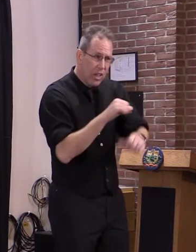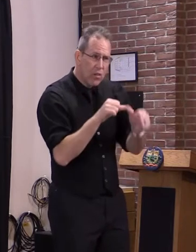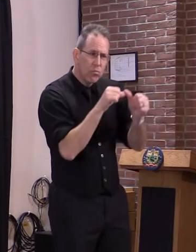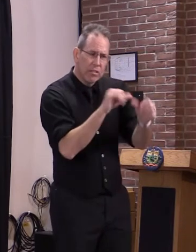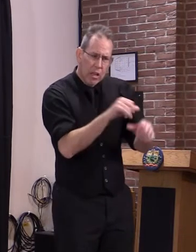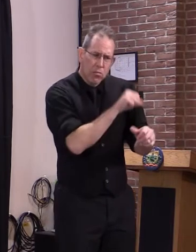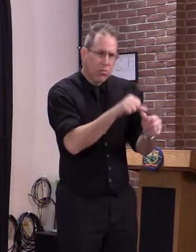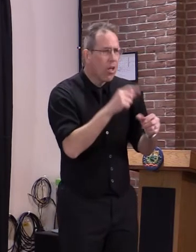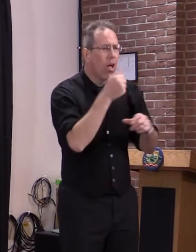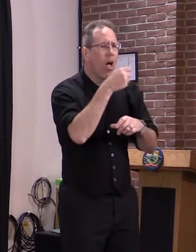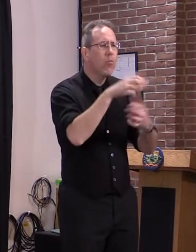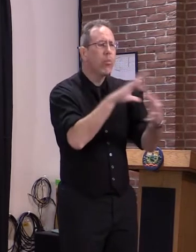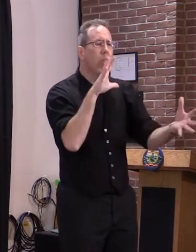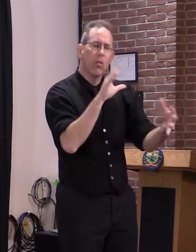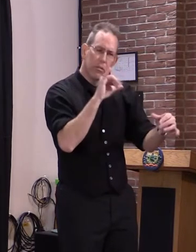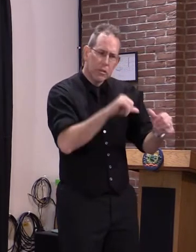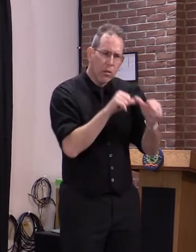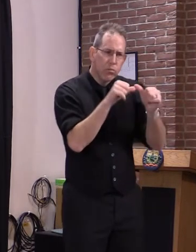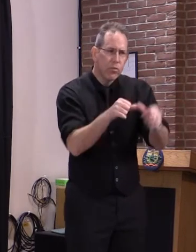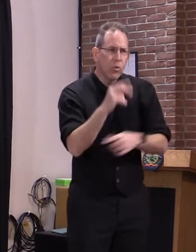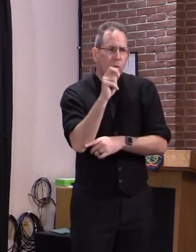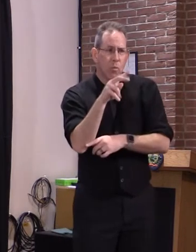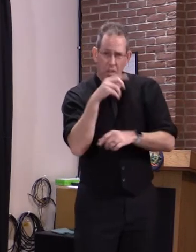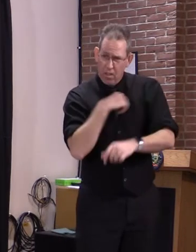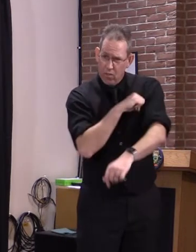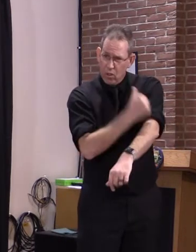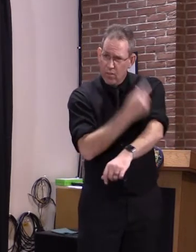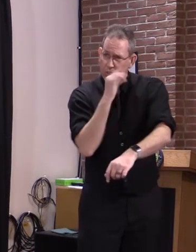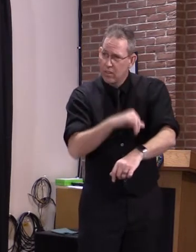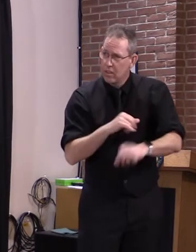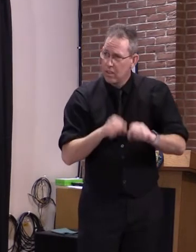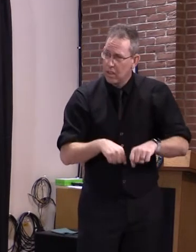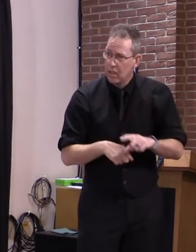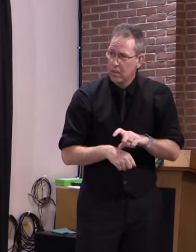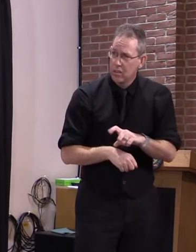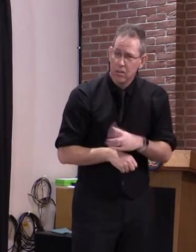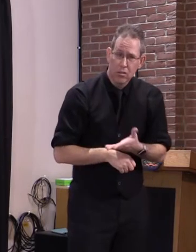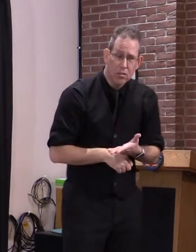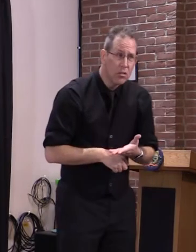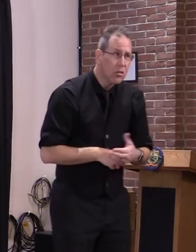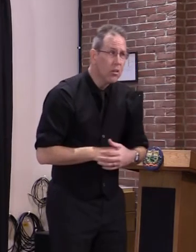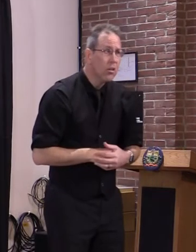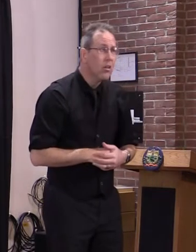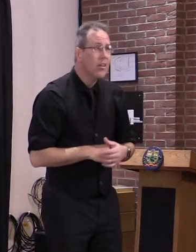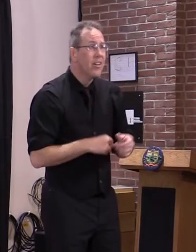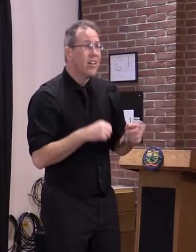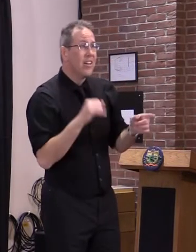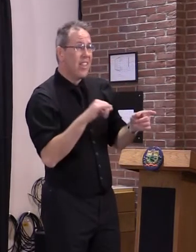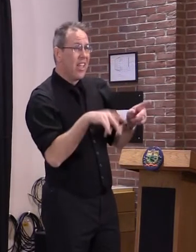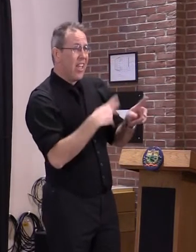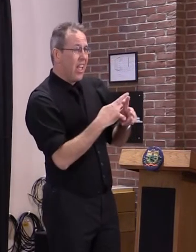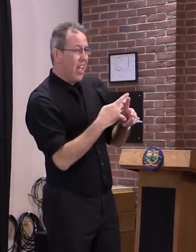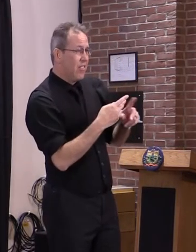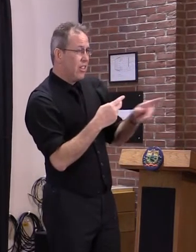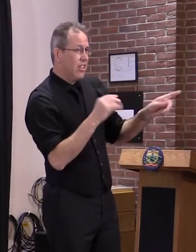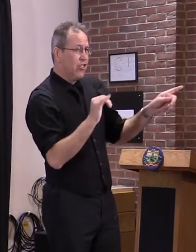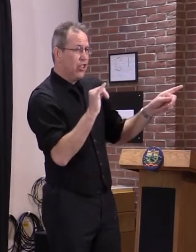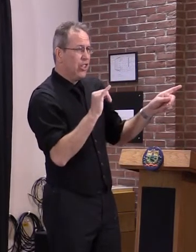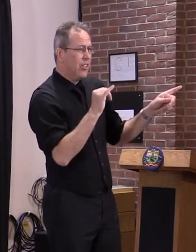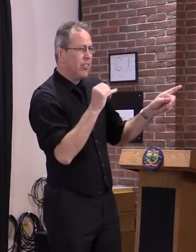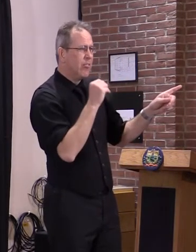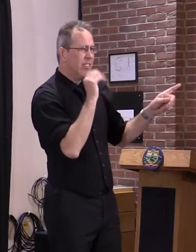So because of the type of insurance that's offered here, the state unfortunately has very limited authority, very limited mm-hmm. regulatory authority. These